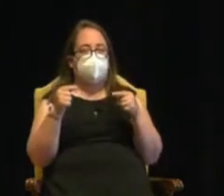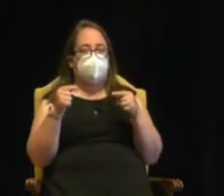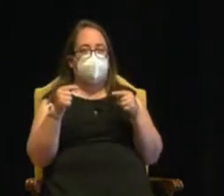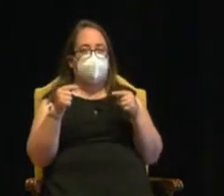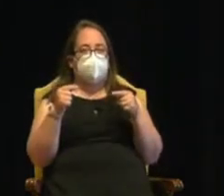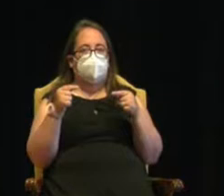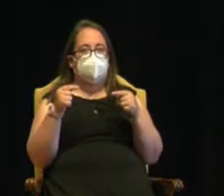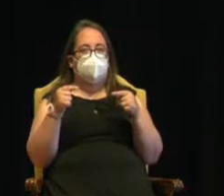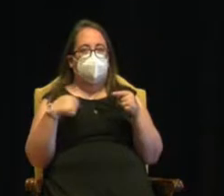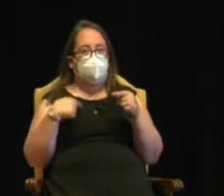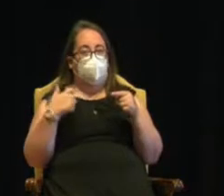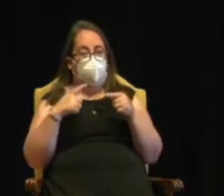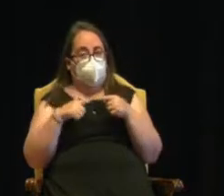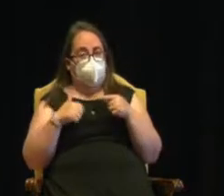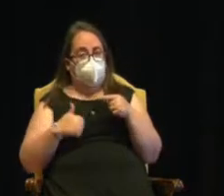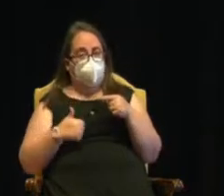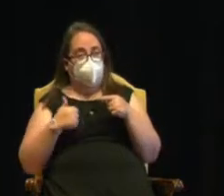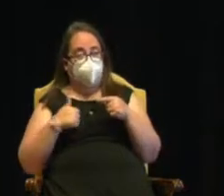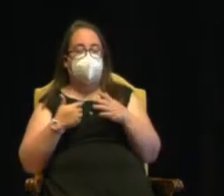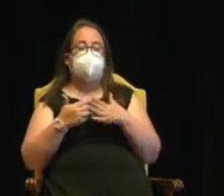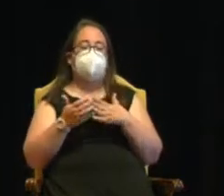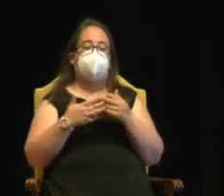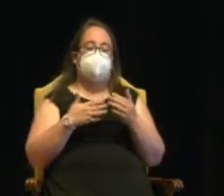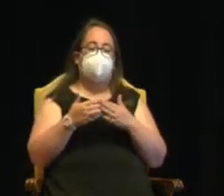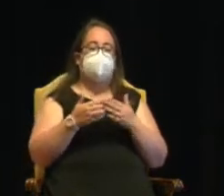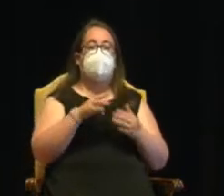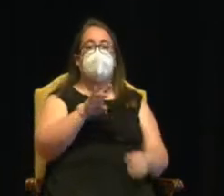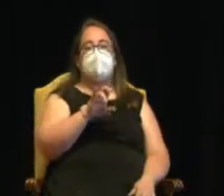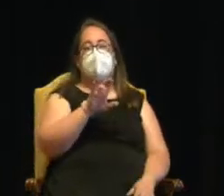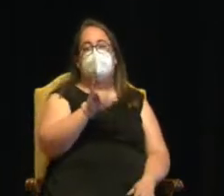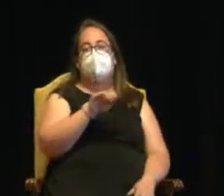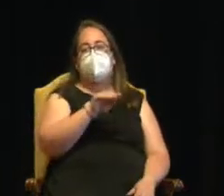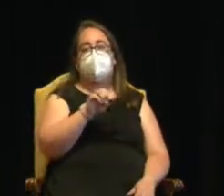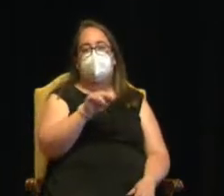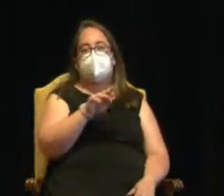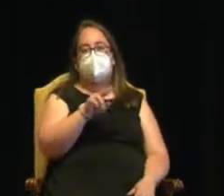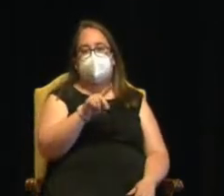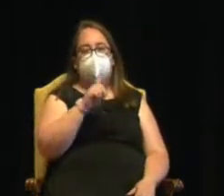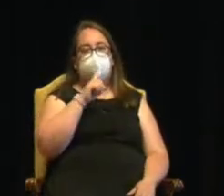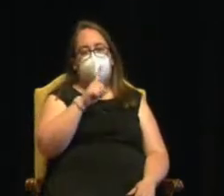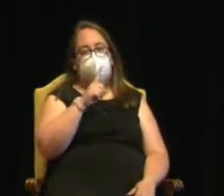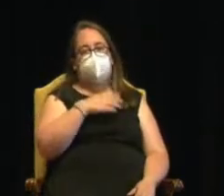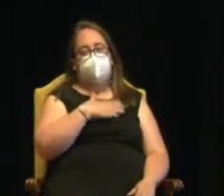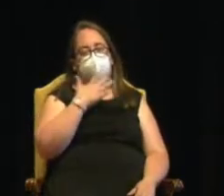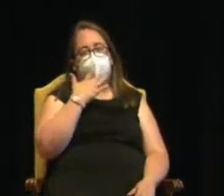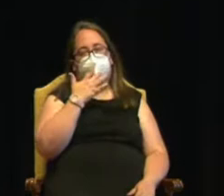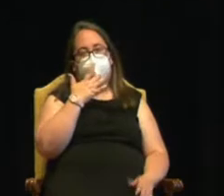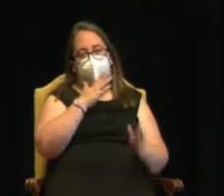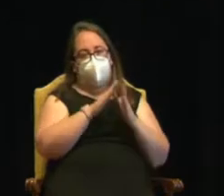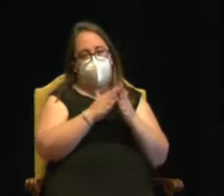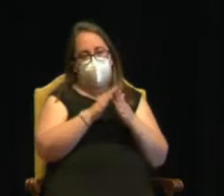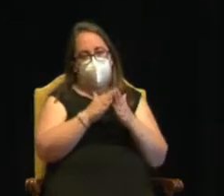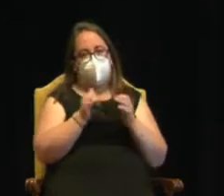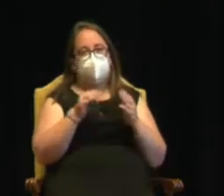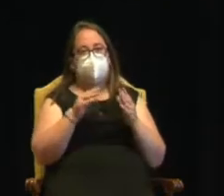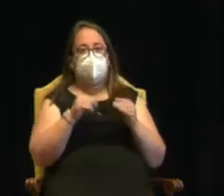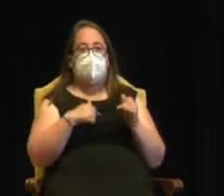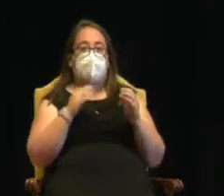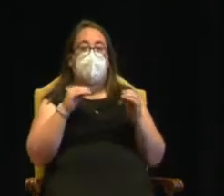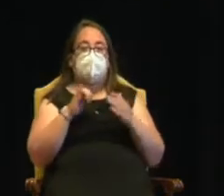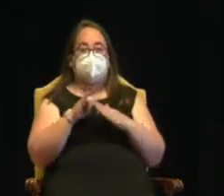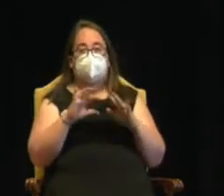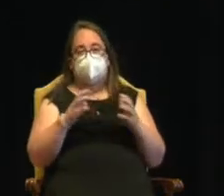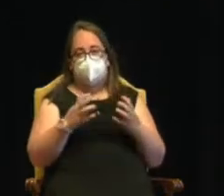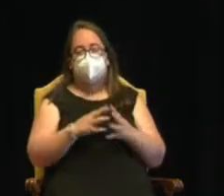is it I Want to Live? Anyway, Bury Me Deep is one of my favorite novels by Megan, and Megan's one of my favorite people. So that was, like, I would teach that